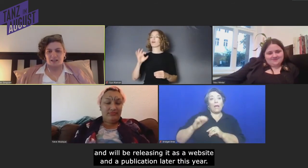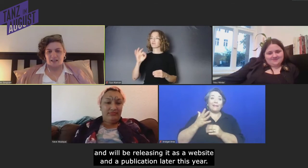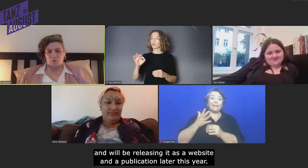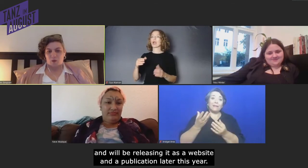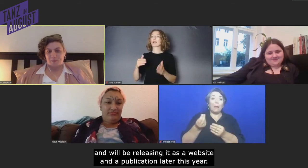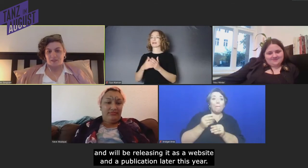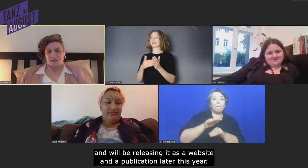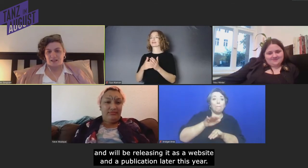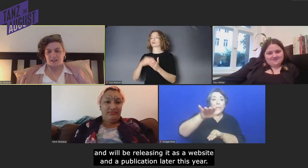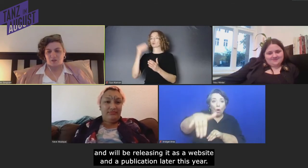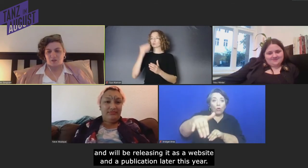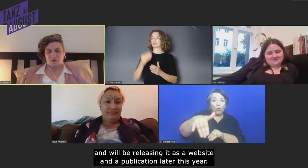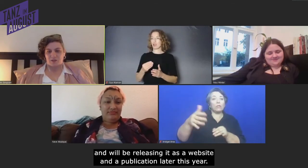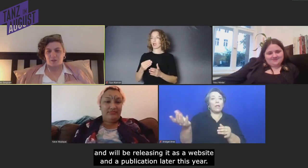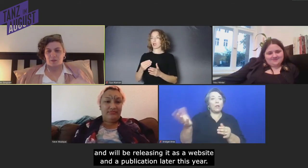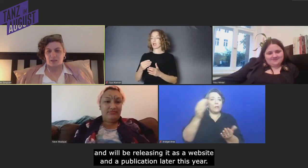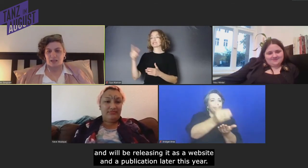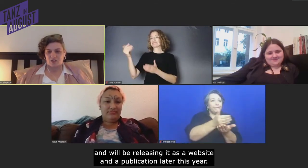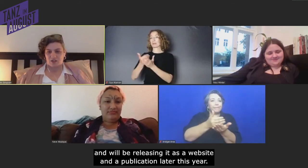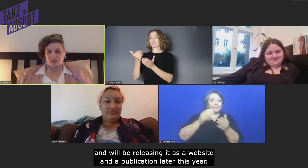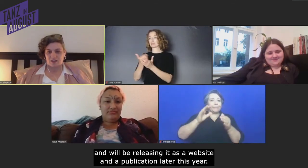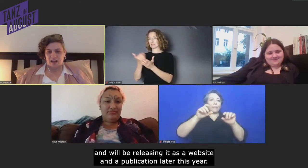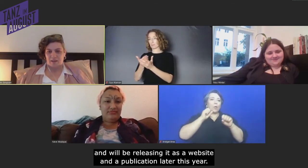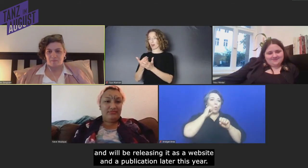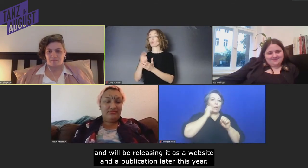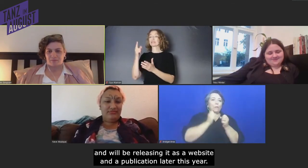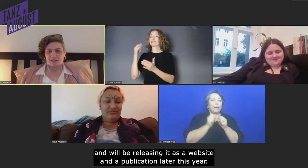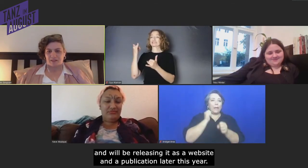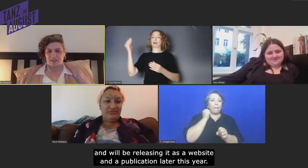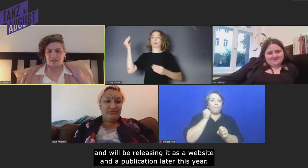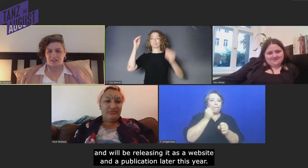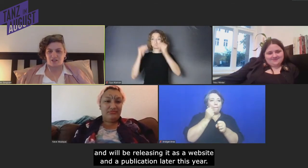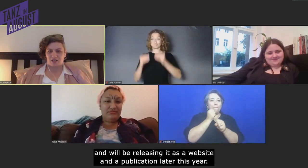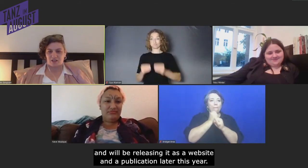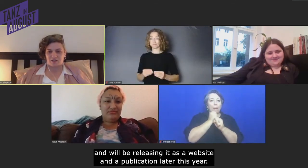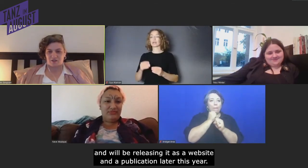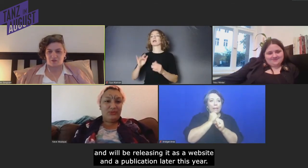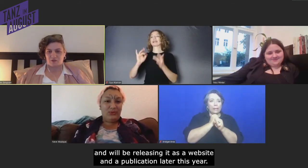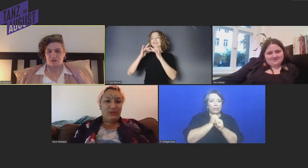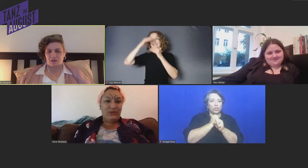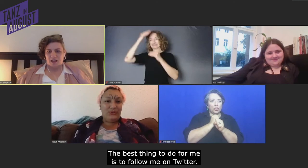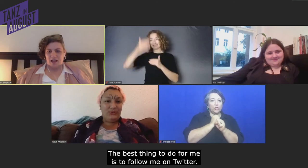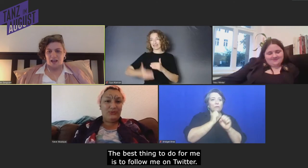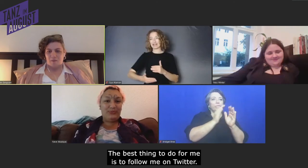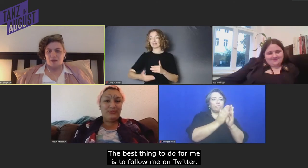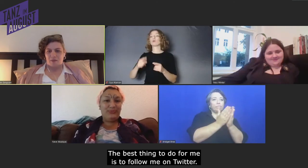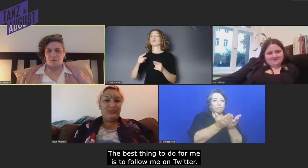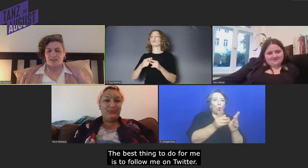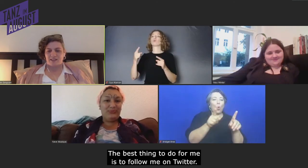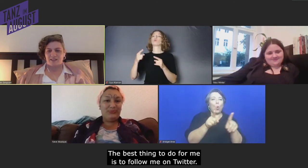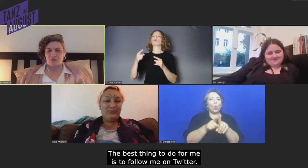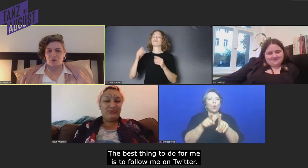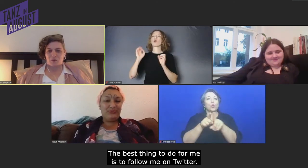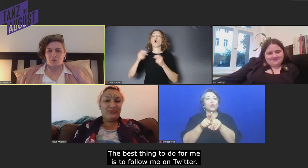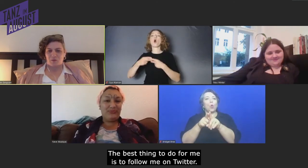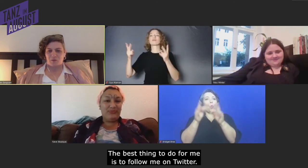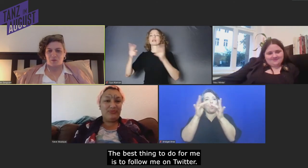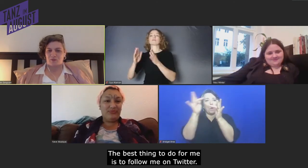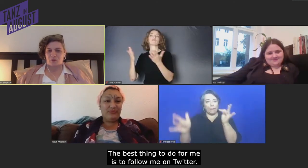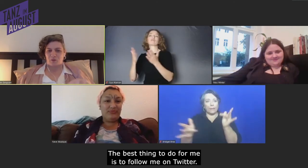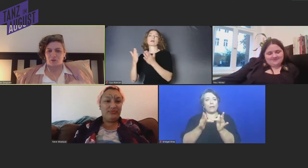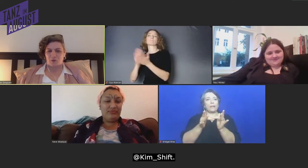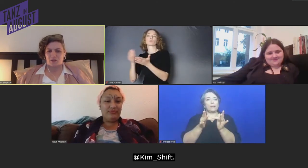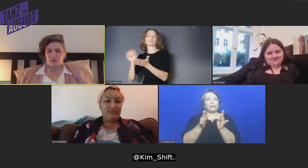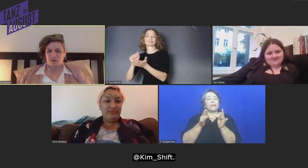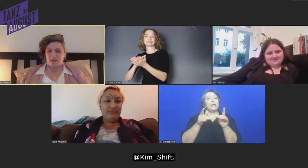it as a website and also as a publication later this year. So the best thing to do for me really is to follow